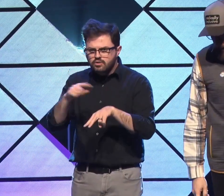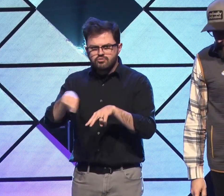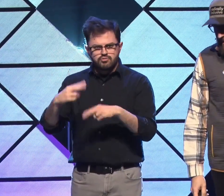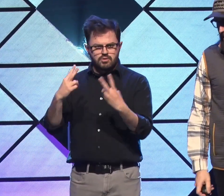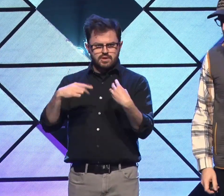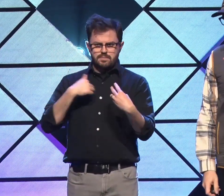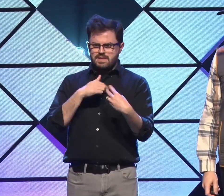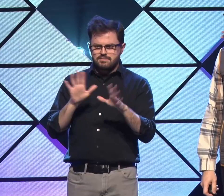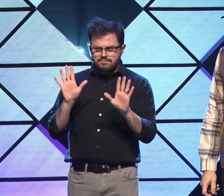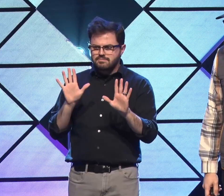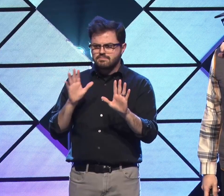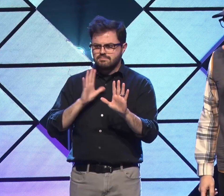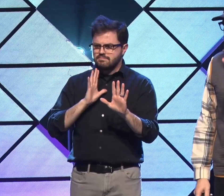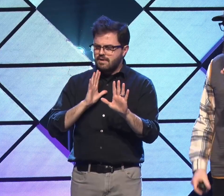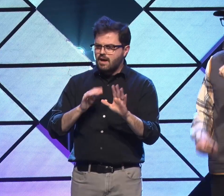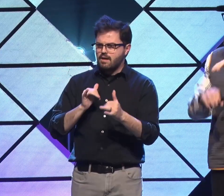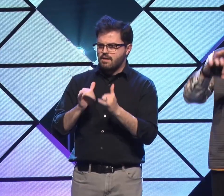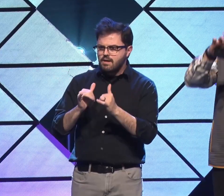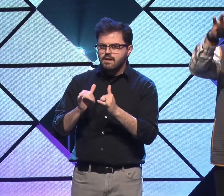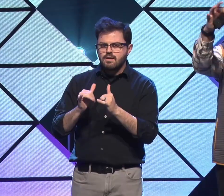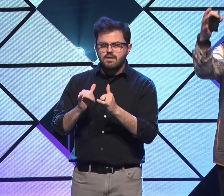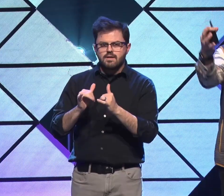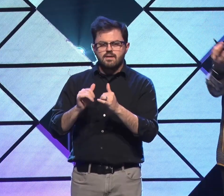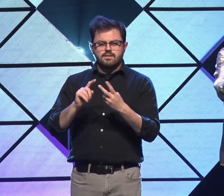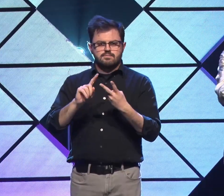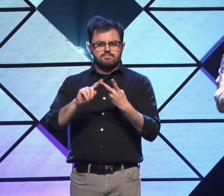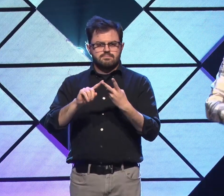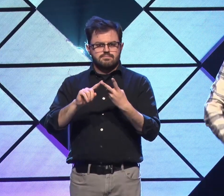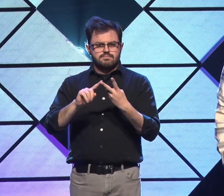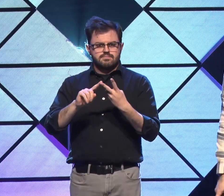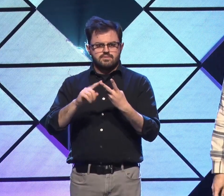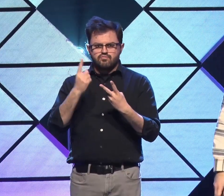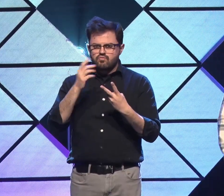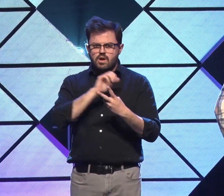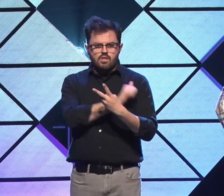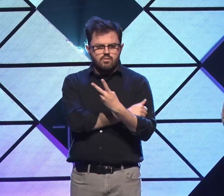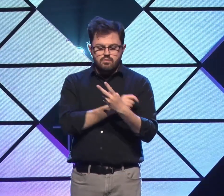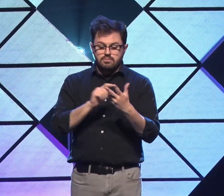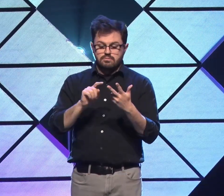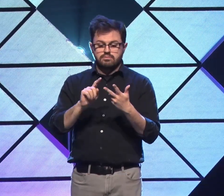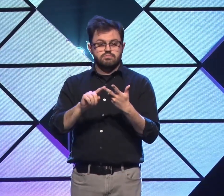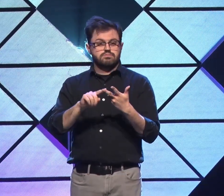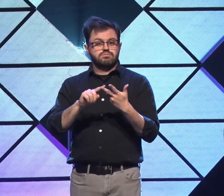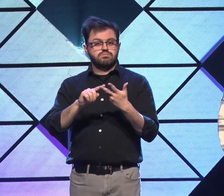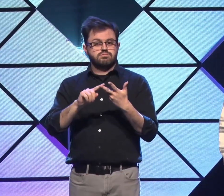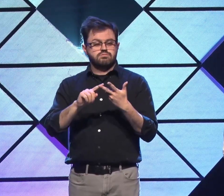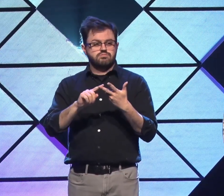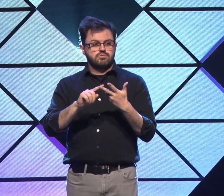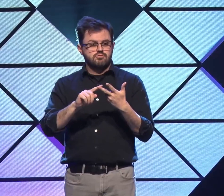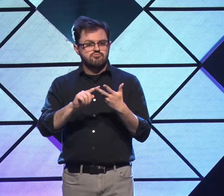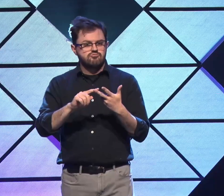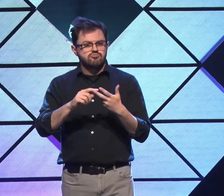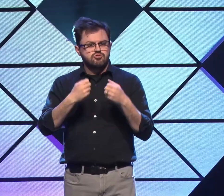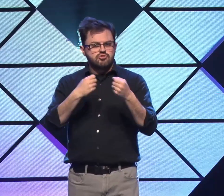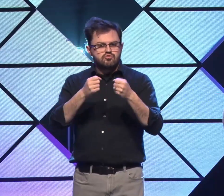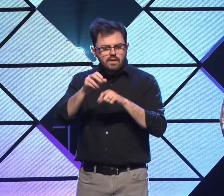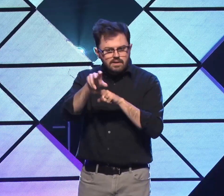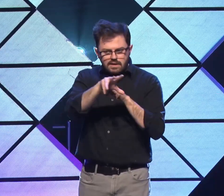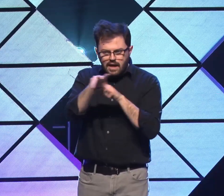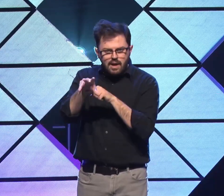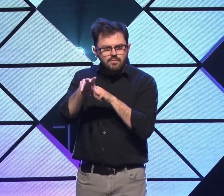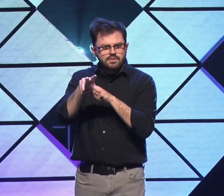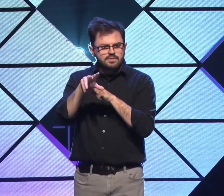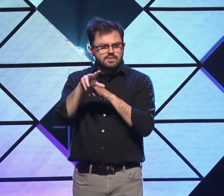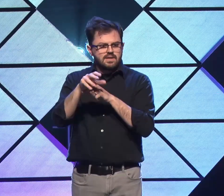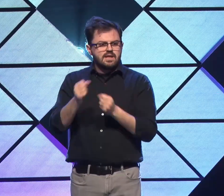So listen, traffic court is kind of an authority of sorts. Traffic cameras. Anybody ever gotten a speeding ticket and you didn't know it until a